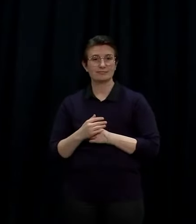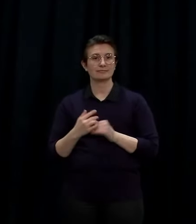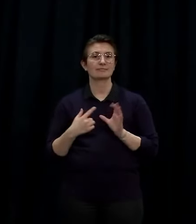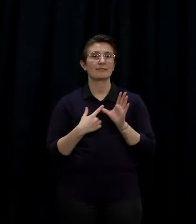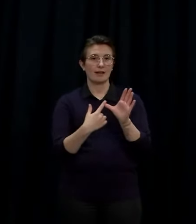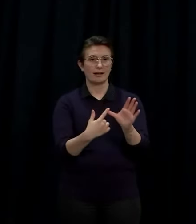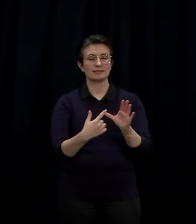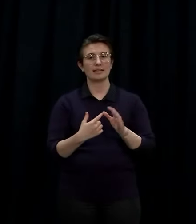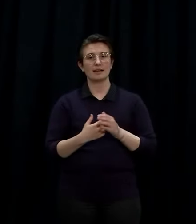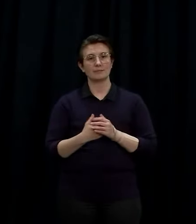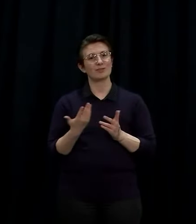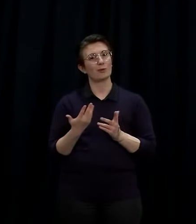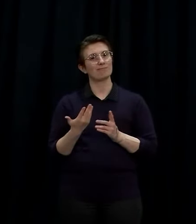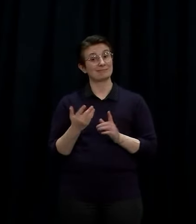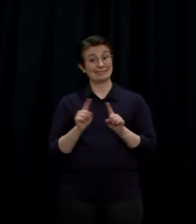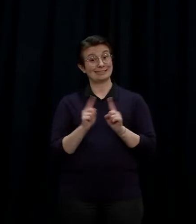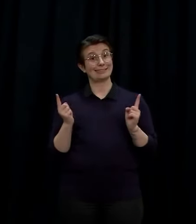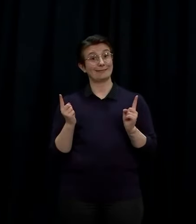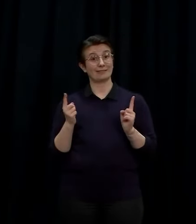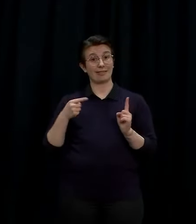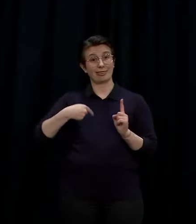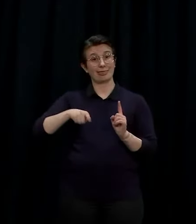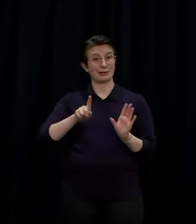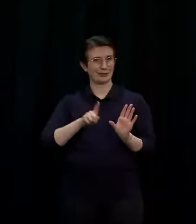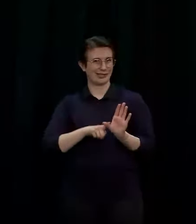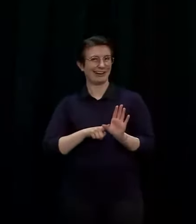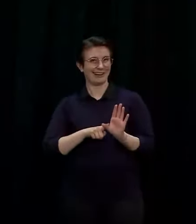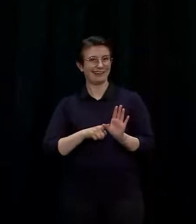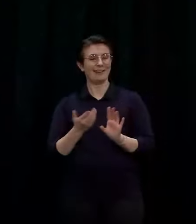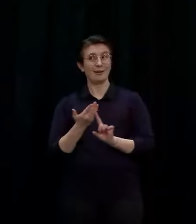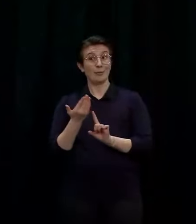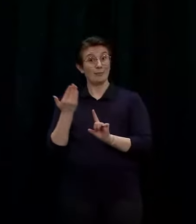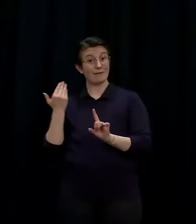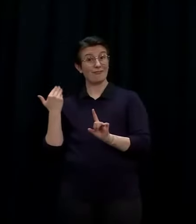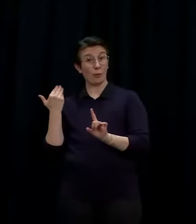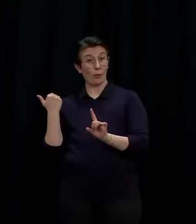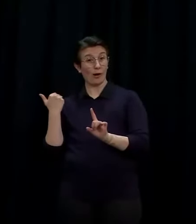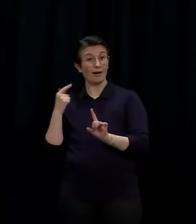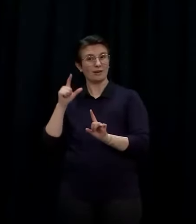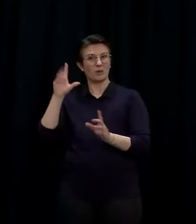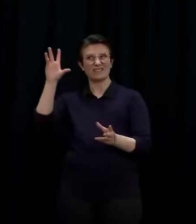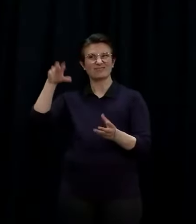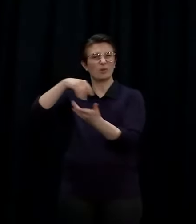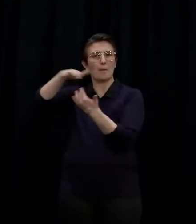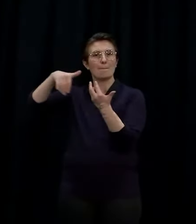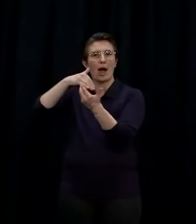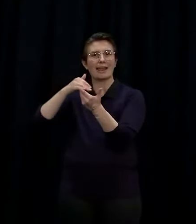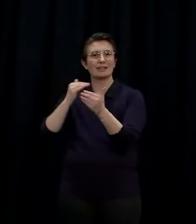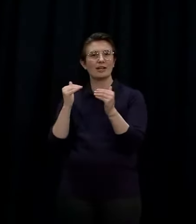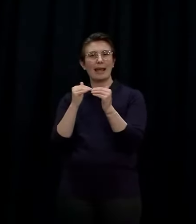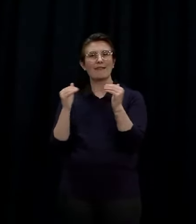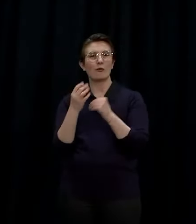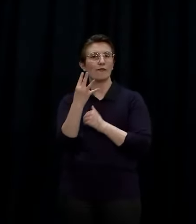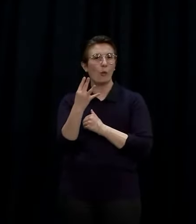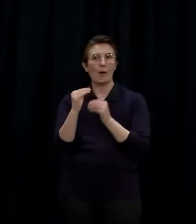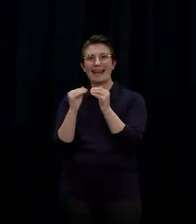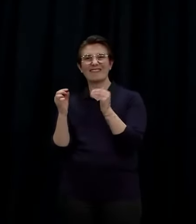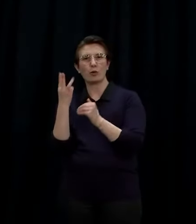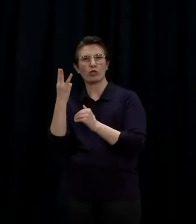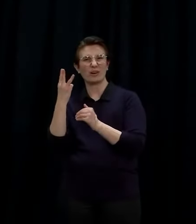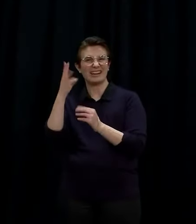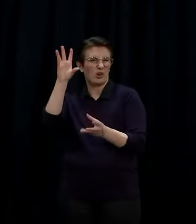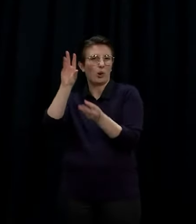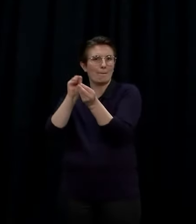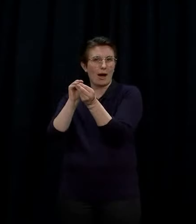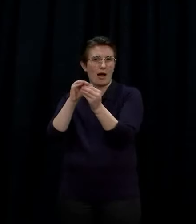together. Now you're seeing that we're using 4 to try and do the bulk of the heavy lifting for us. And the reason we're doing that is because